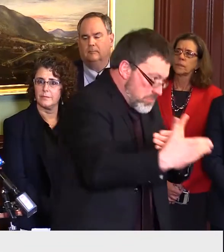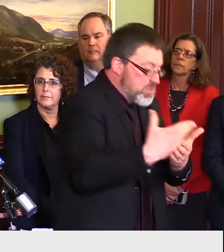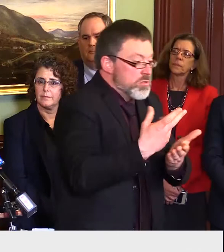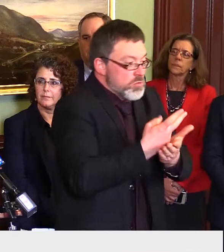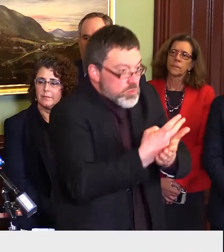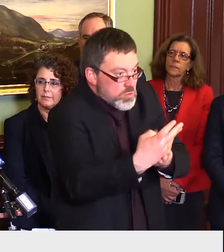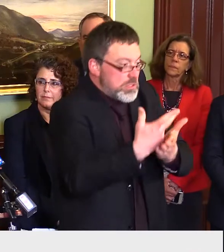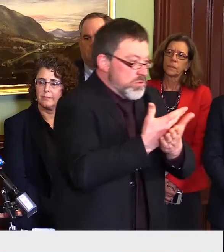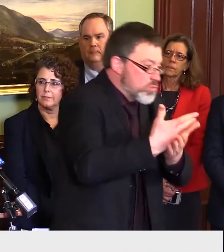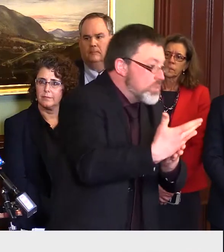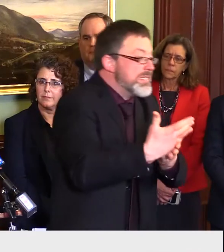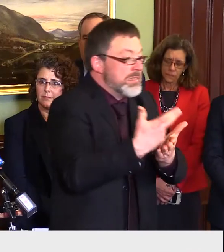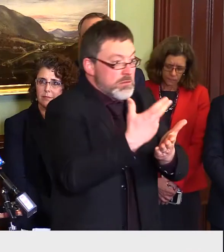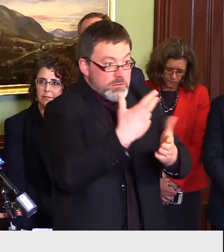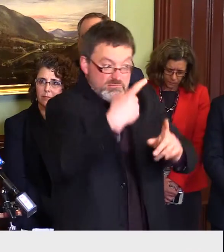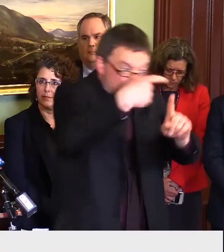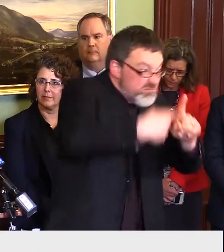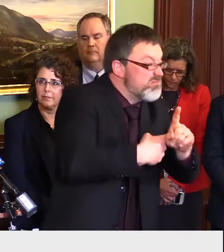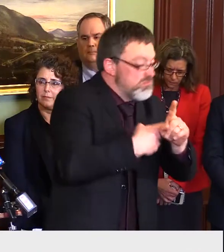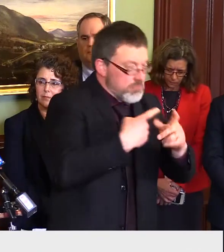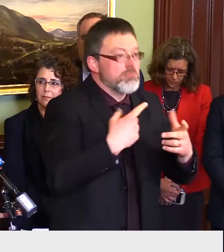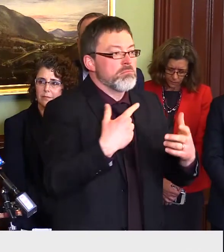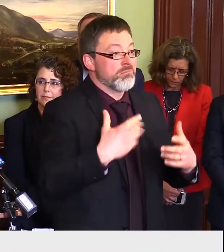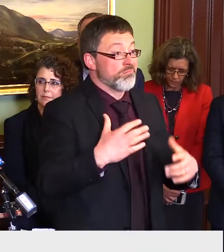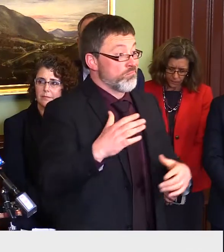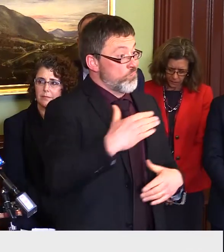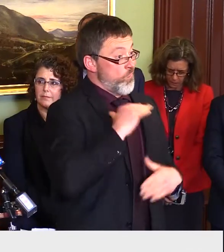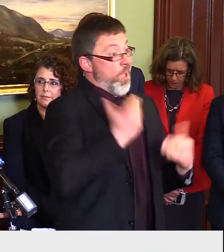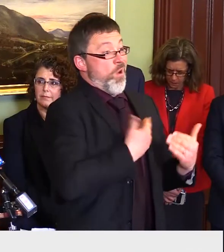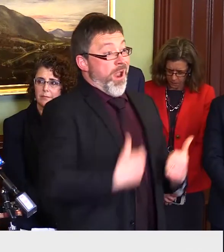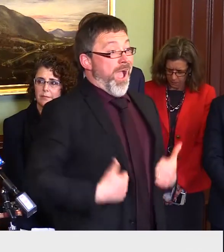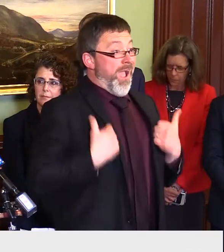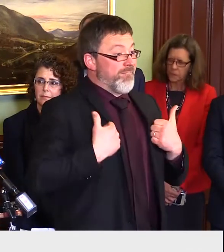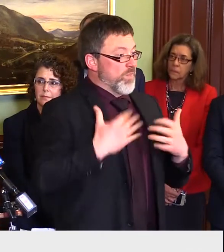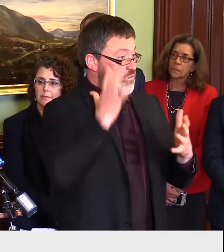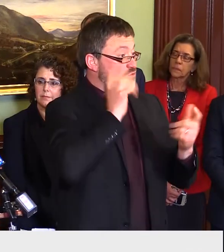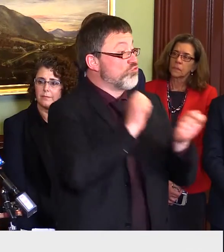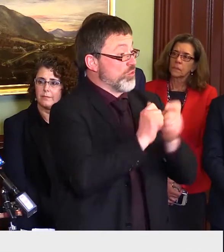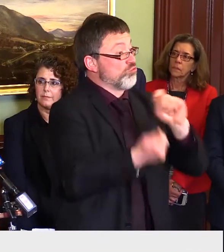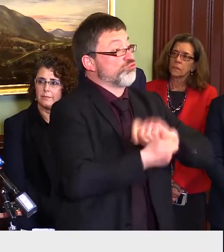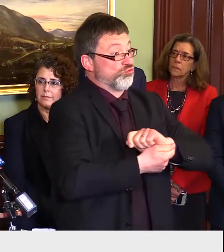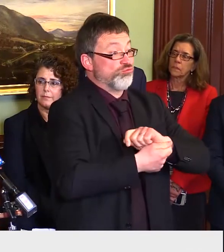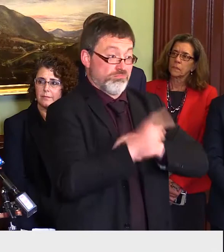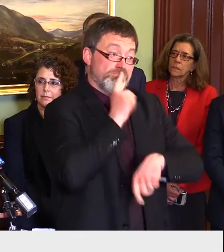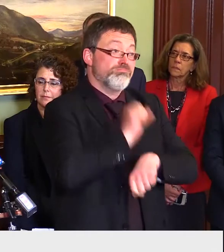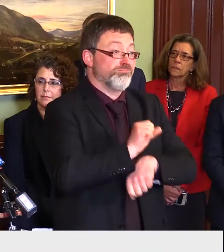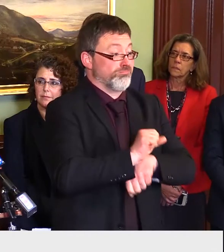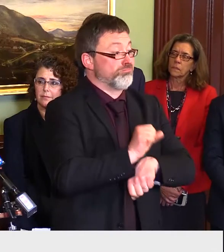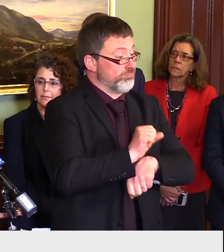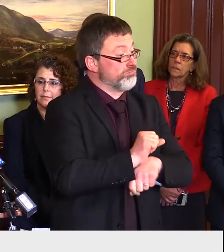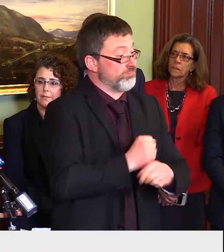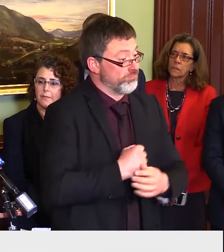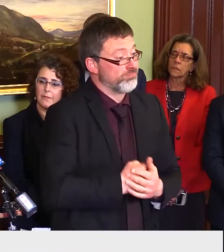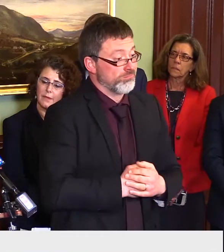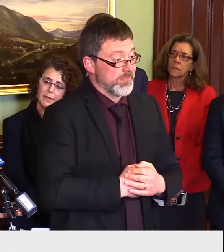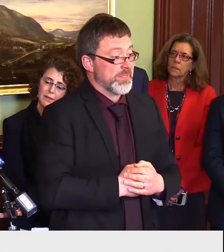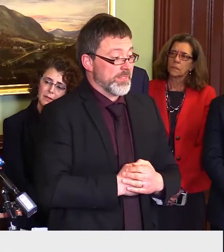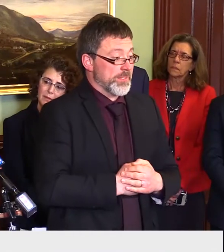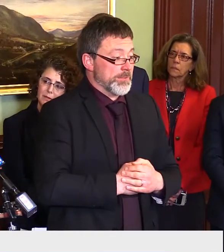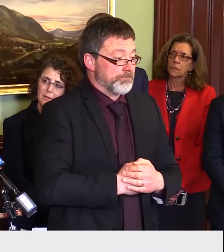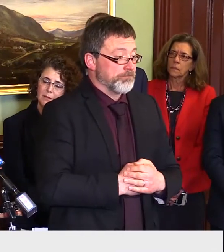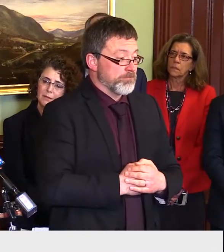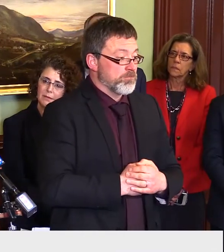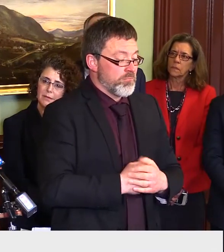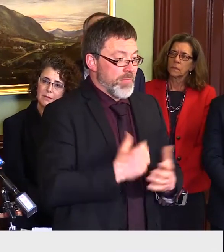lives. And I also need you to know there may be more that may be necessary. But the